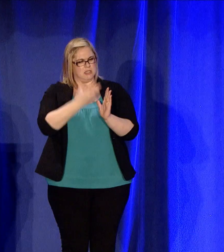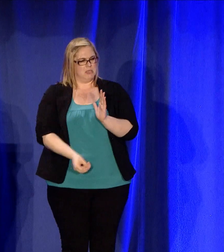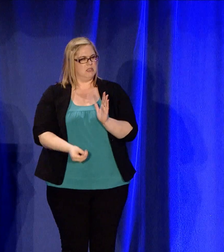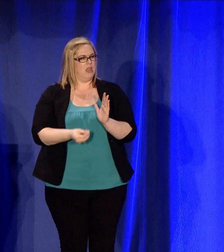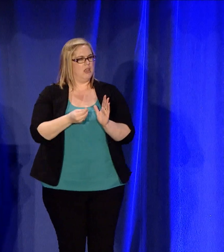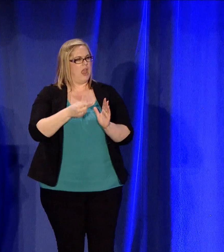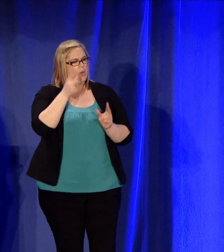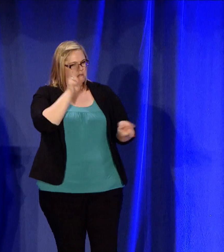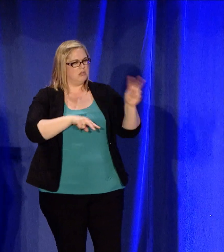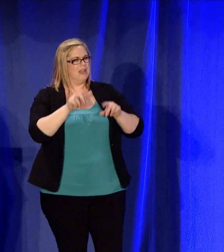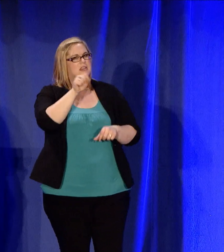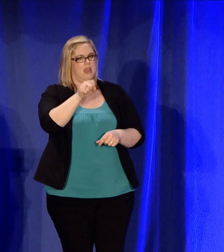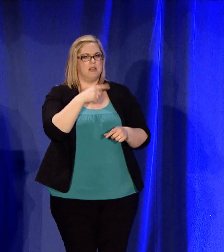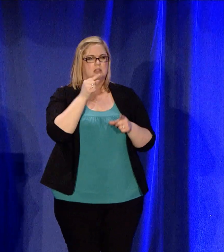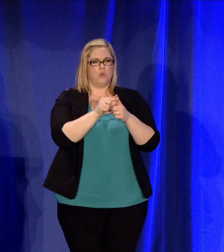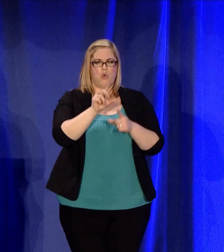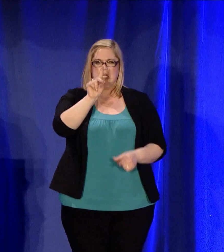Yes, decency.